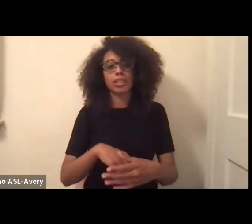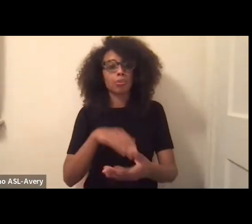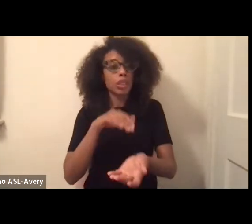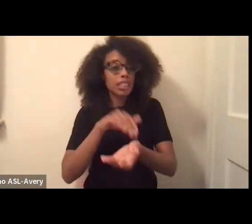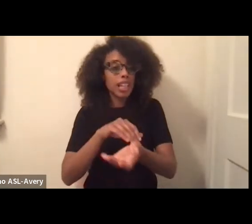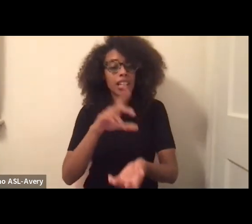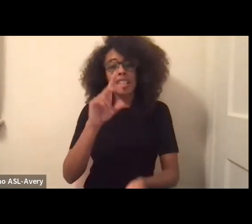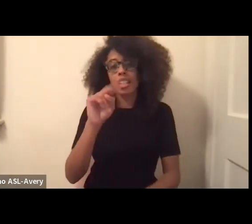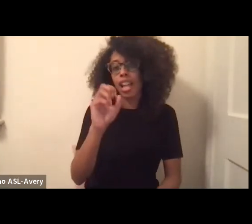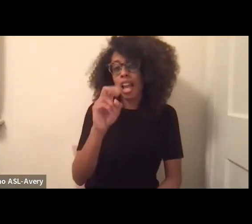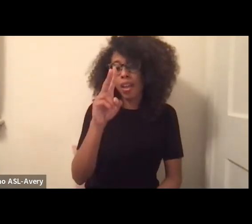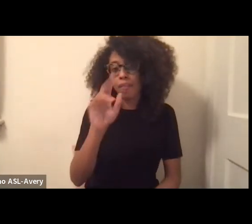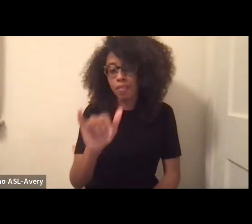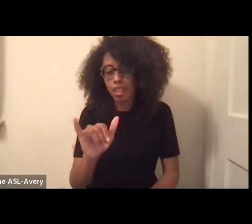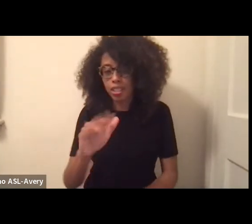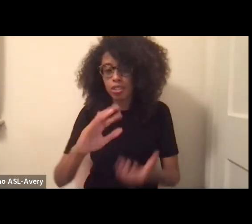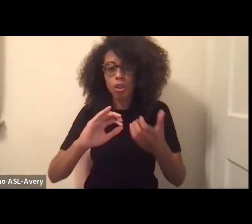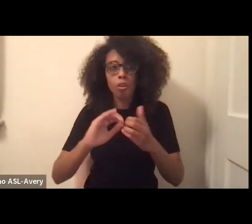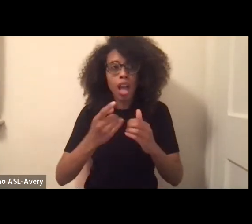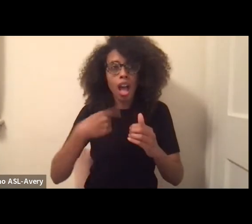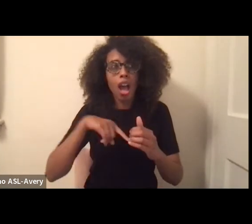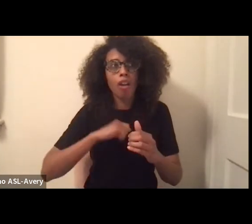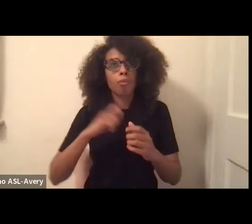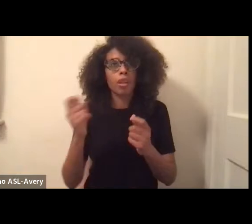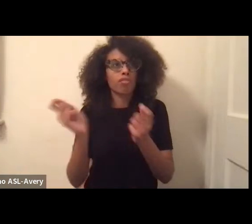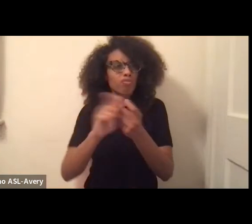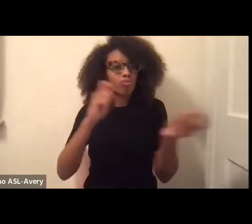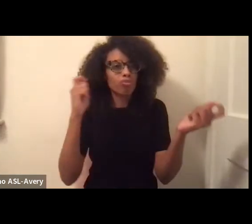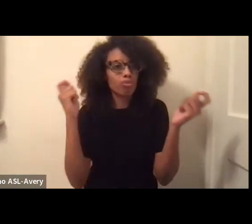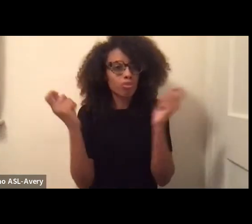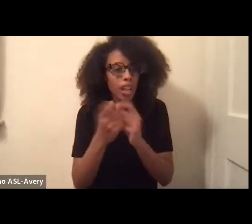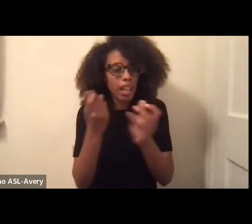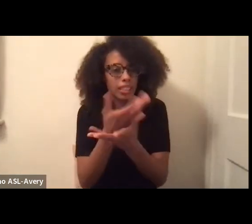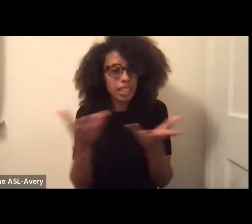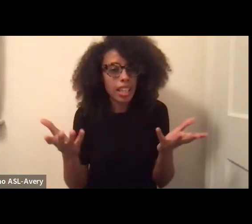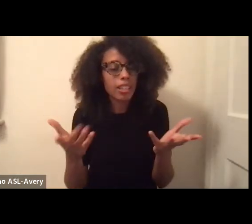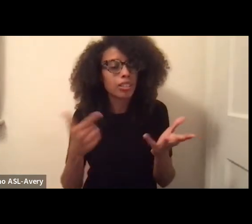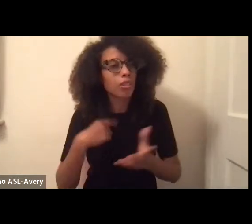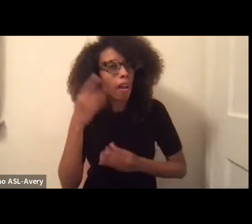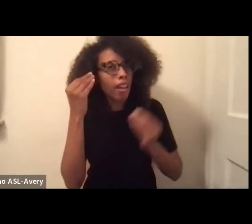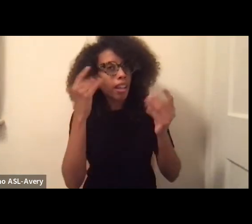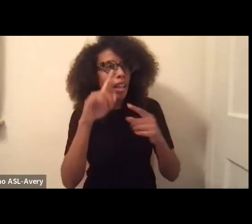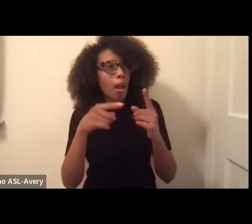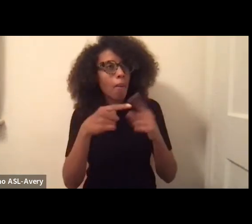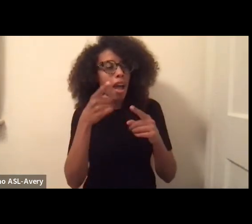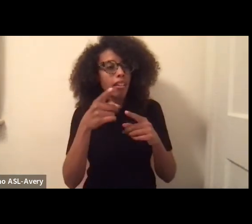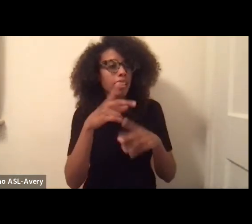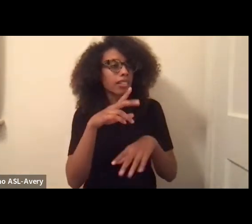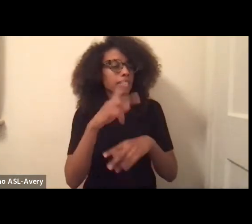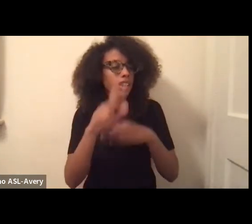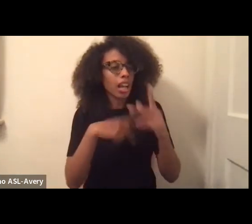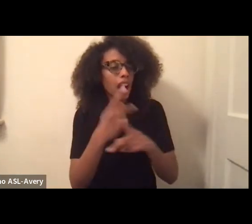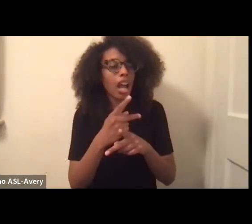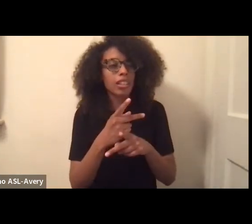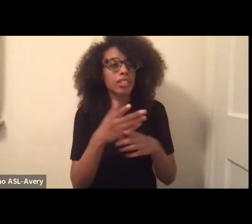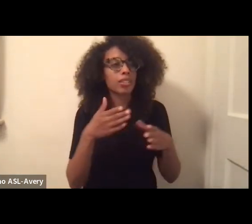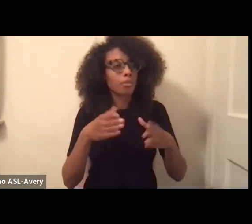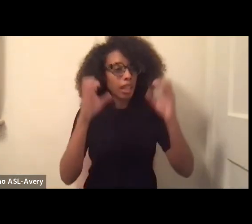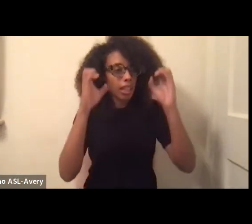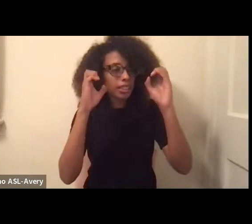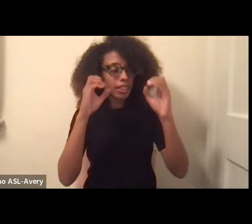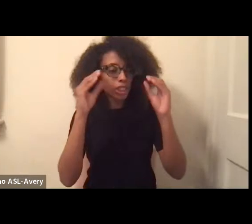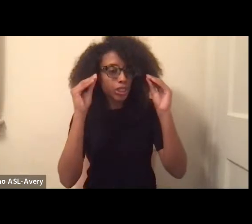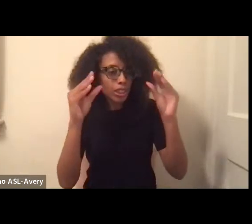things. And so I think about how those forms of teaching enabled me to think differently